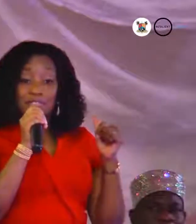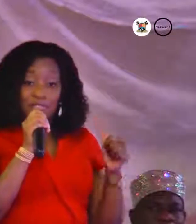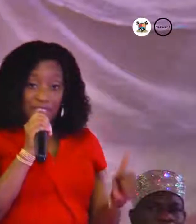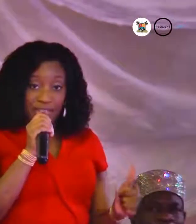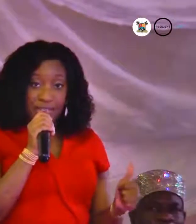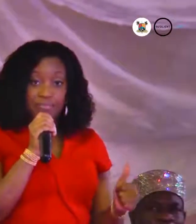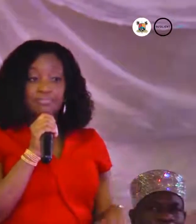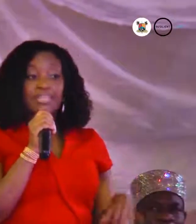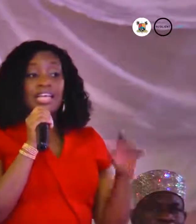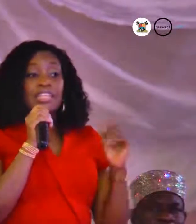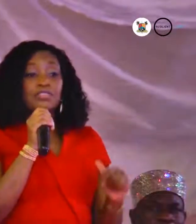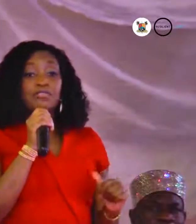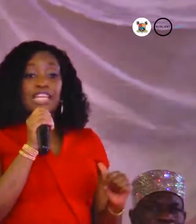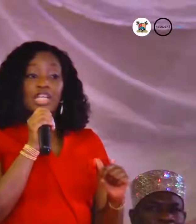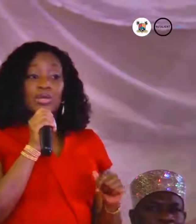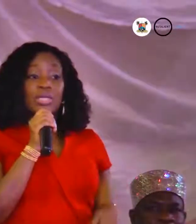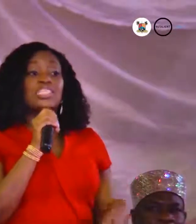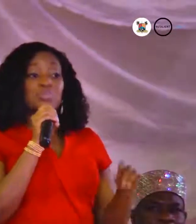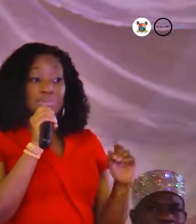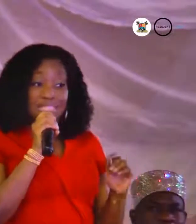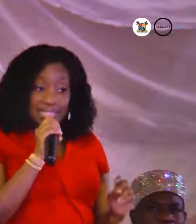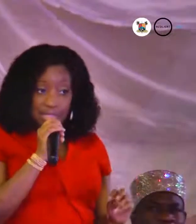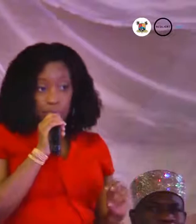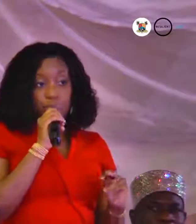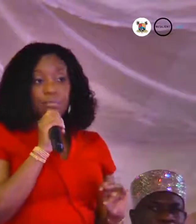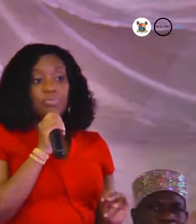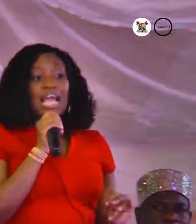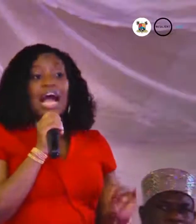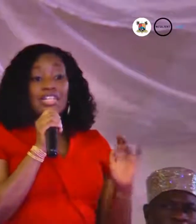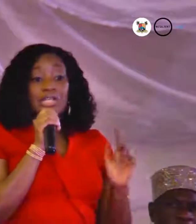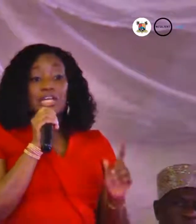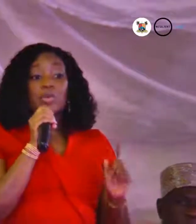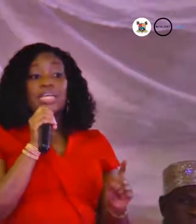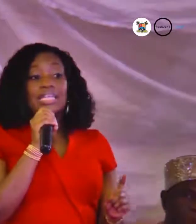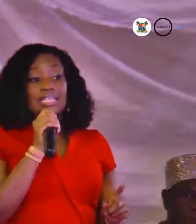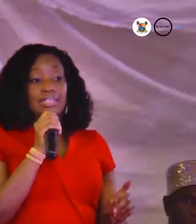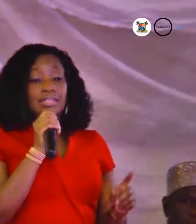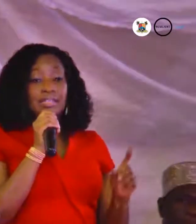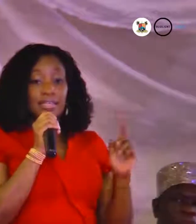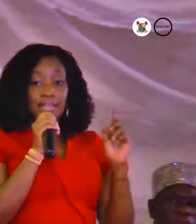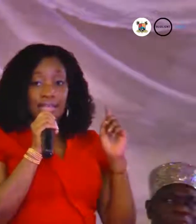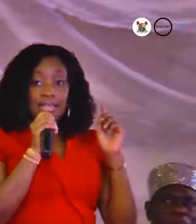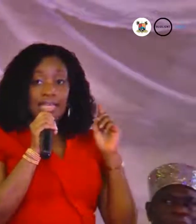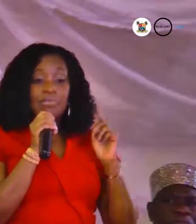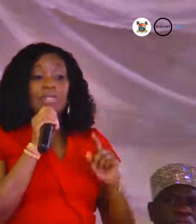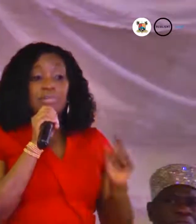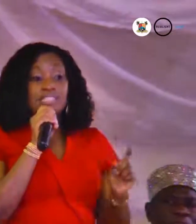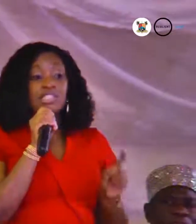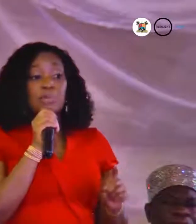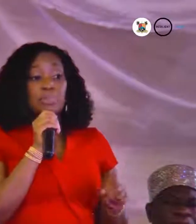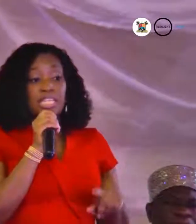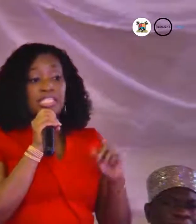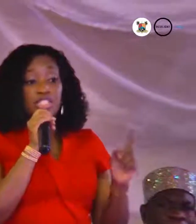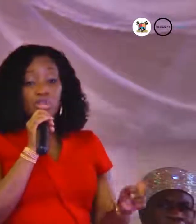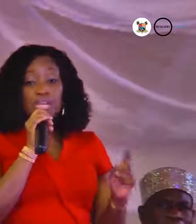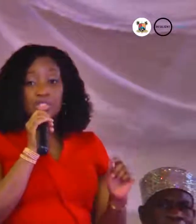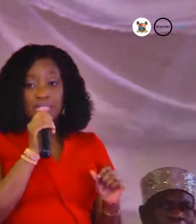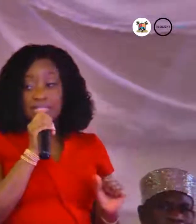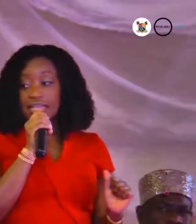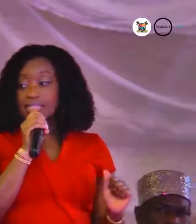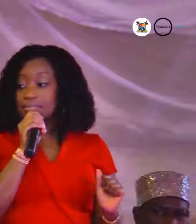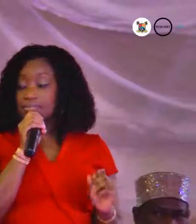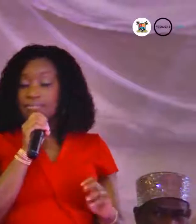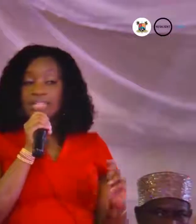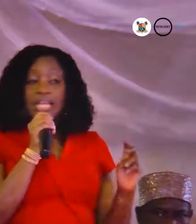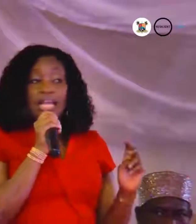if they fail, the failure is predictable, and you can quickly implement something, as in to